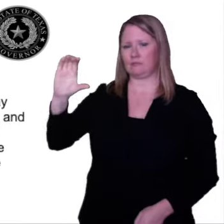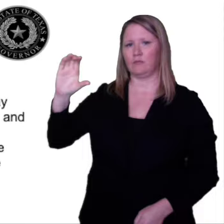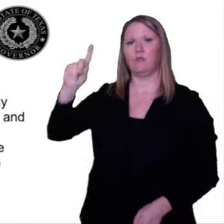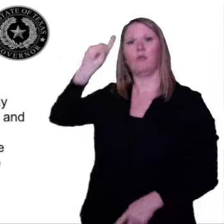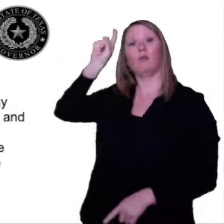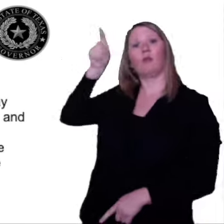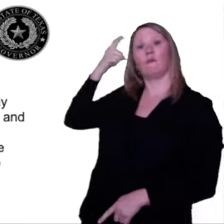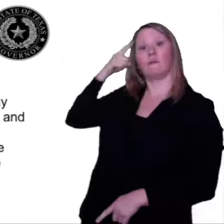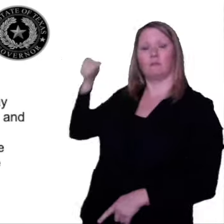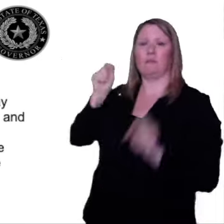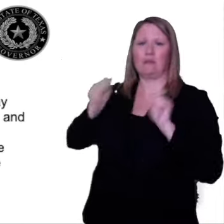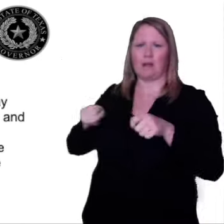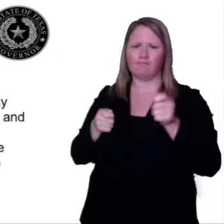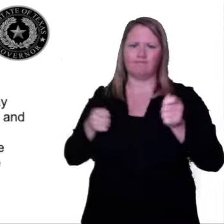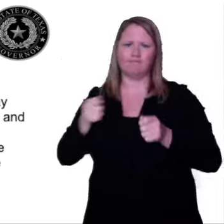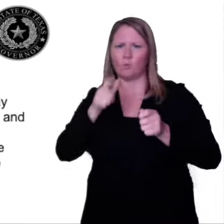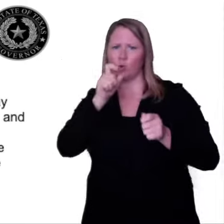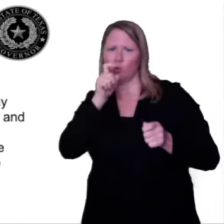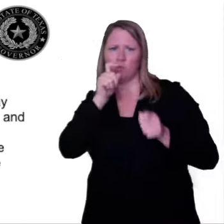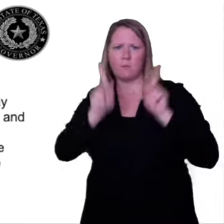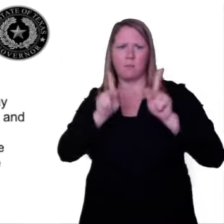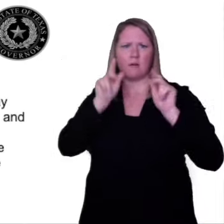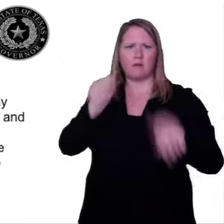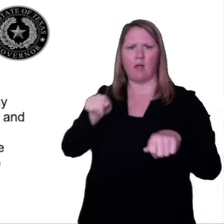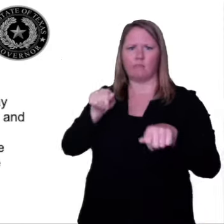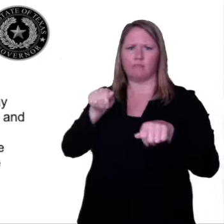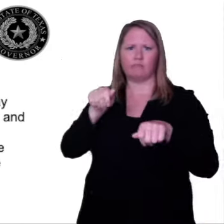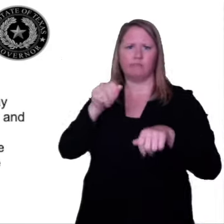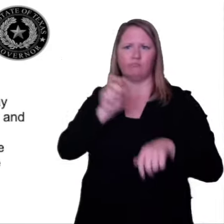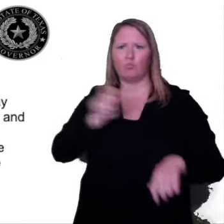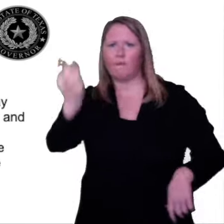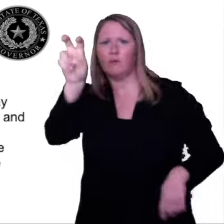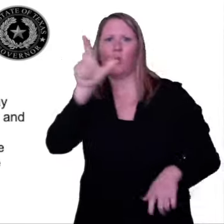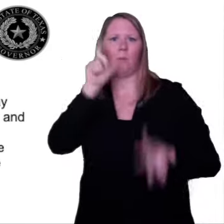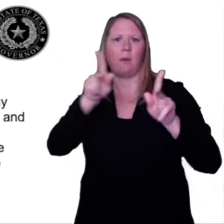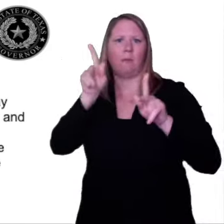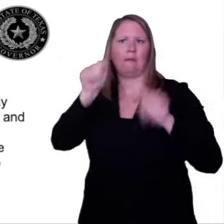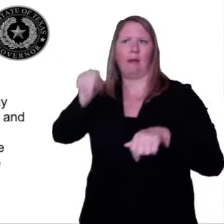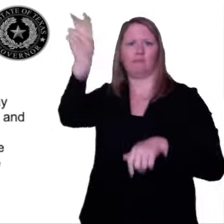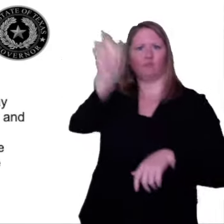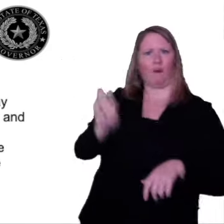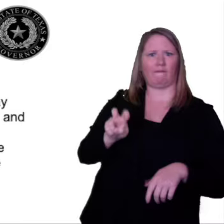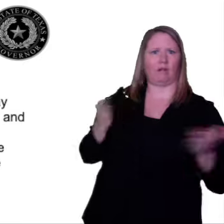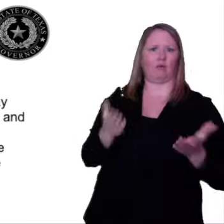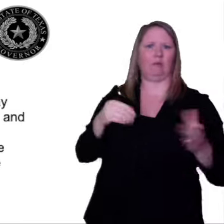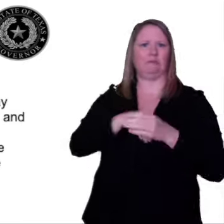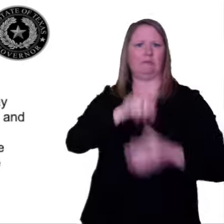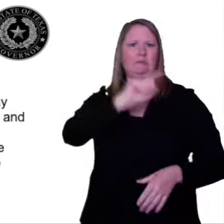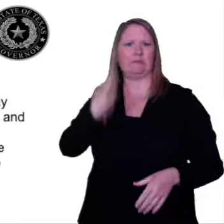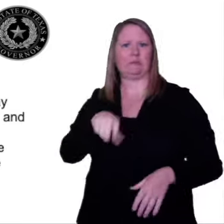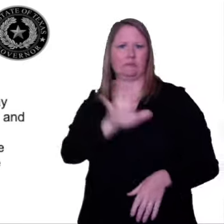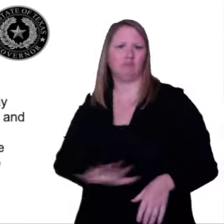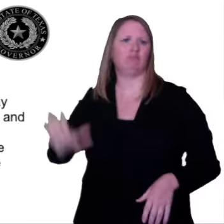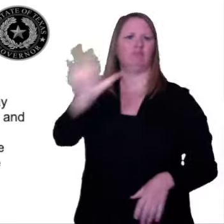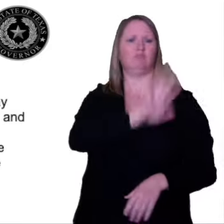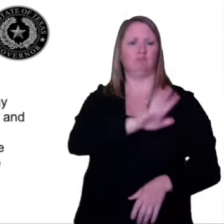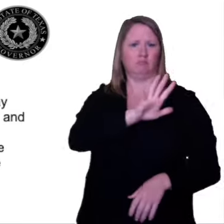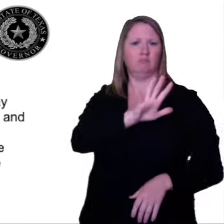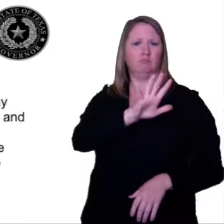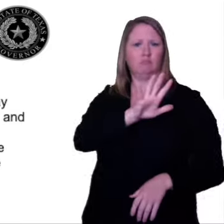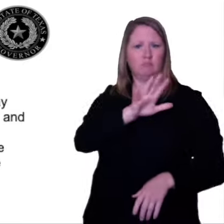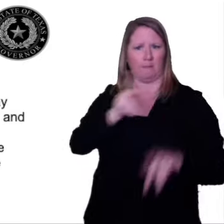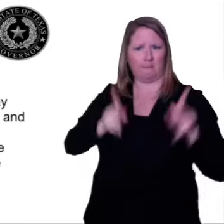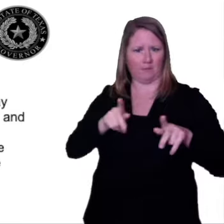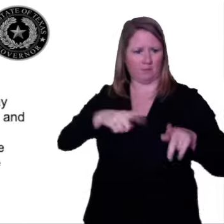418.018c, the governor may control ingress and egress to and from a disaster area and the movement of persons